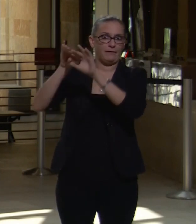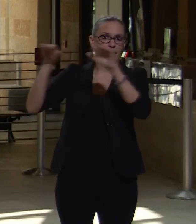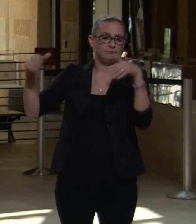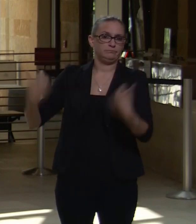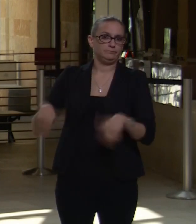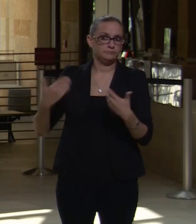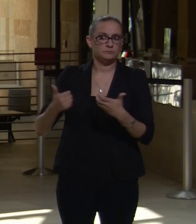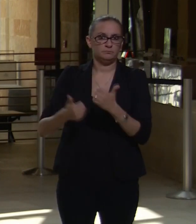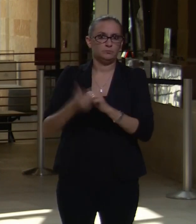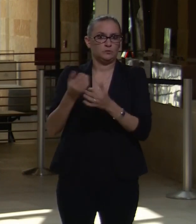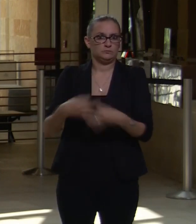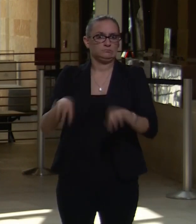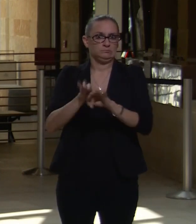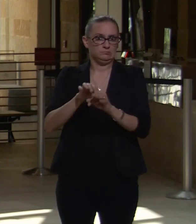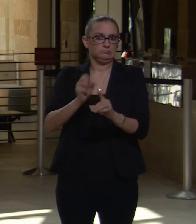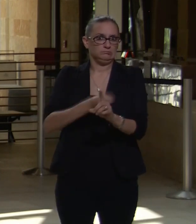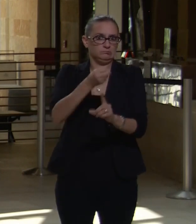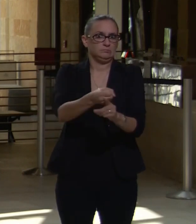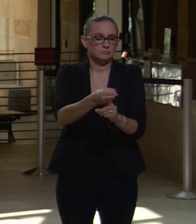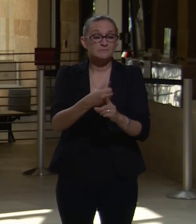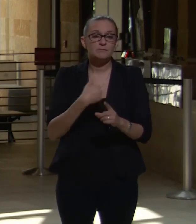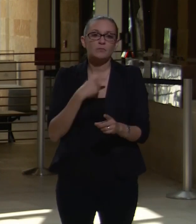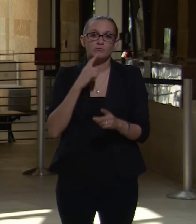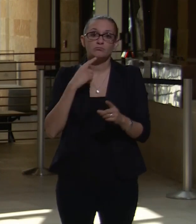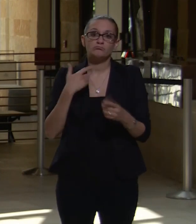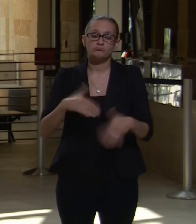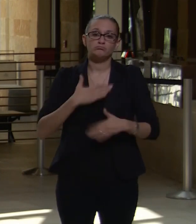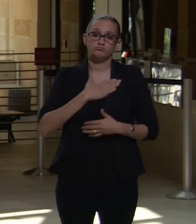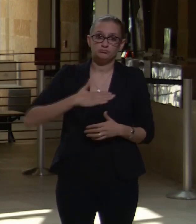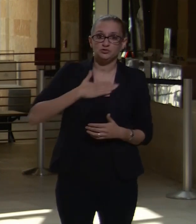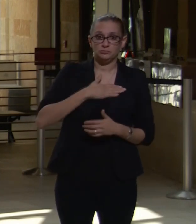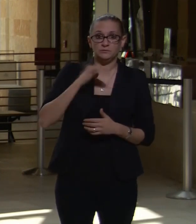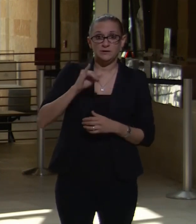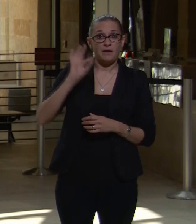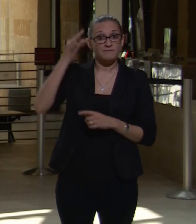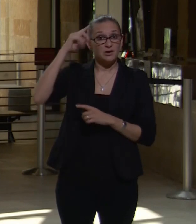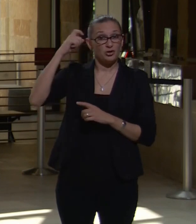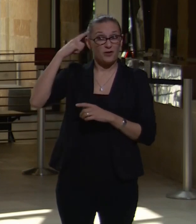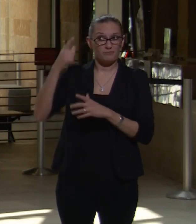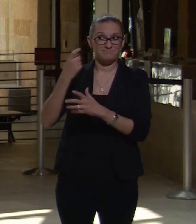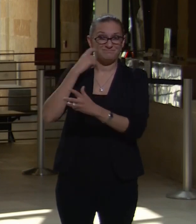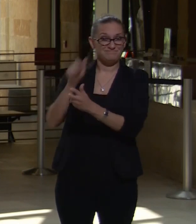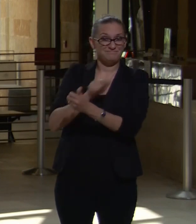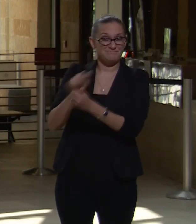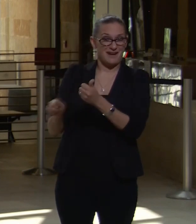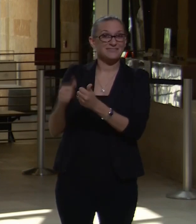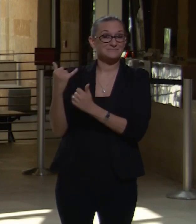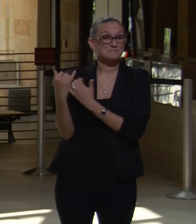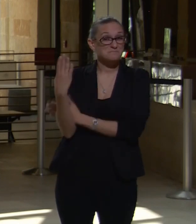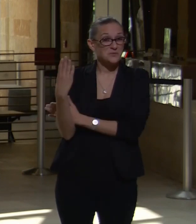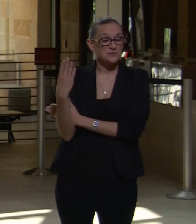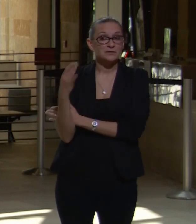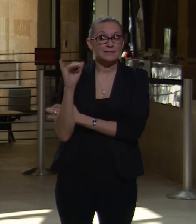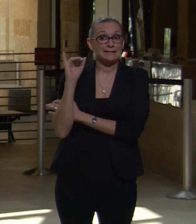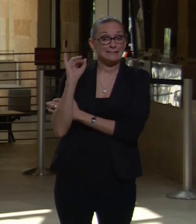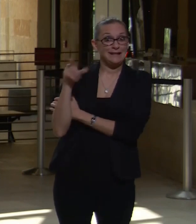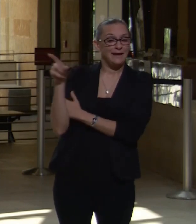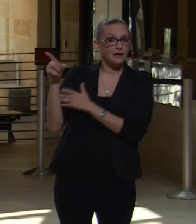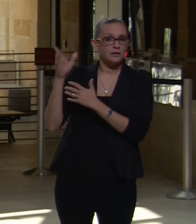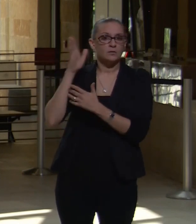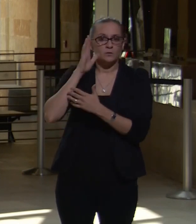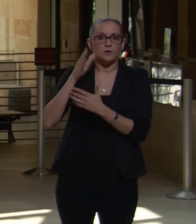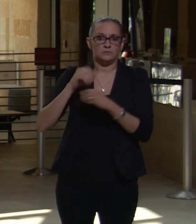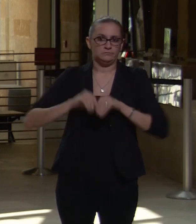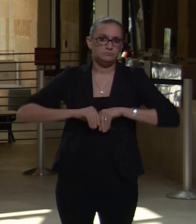be the most meaningful. I'm real appreciative that the federal government passed what it did this morning. That's going to be